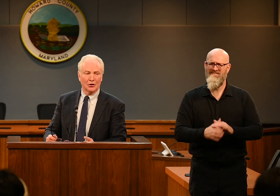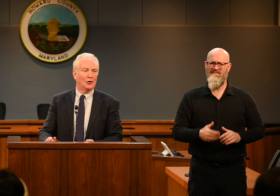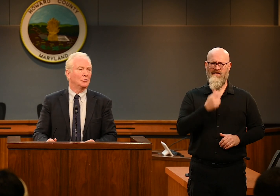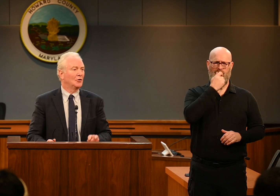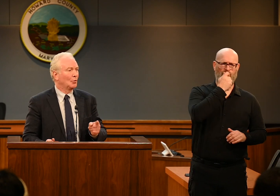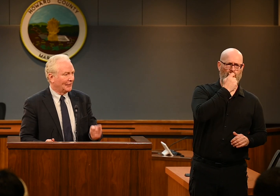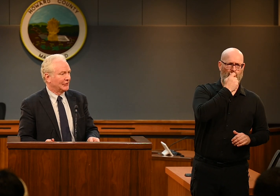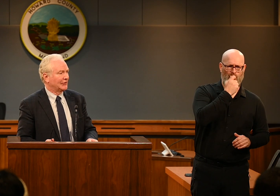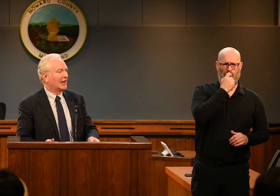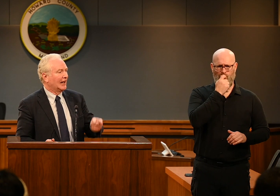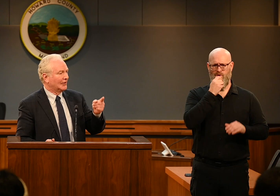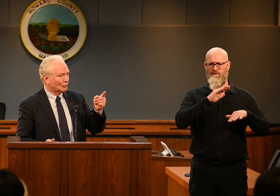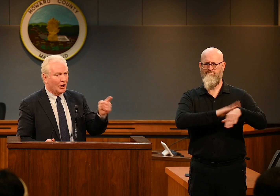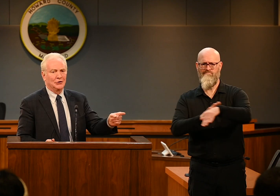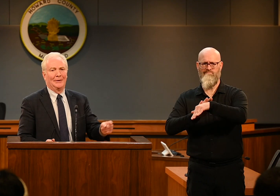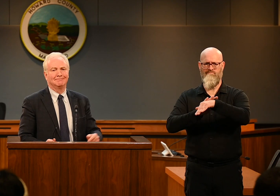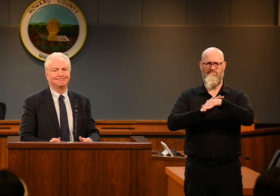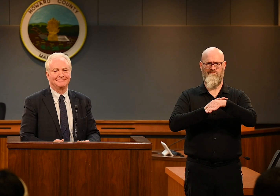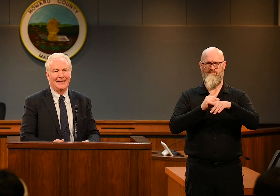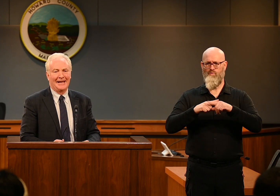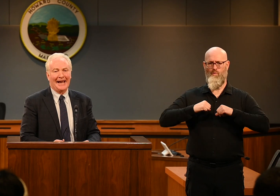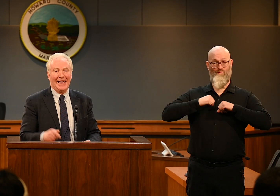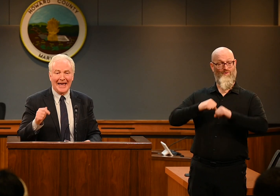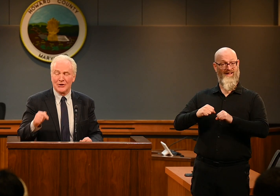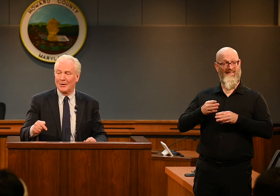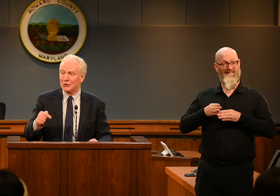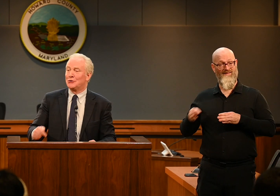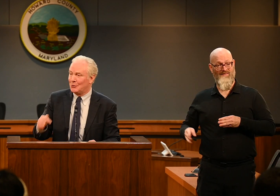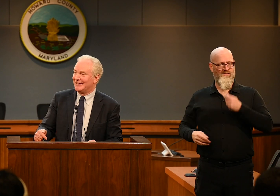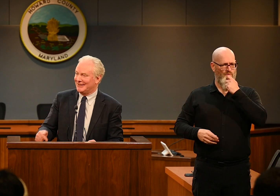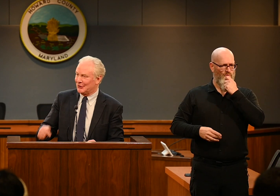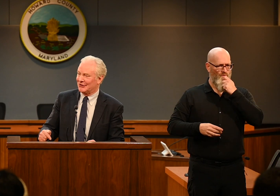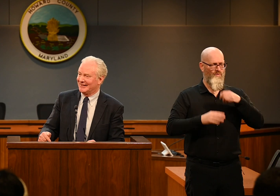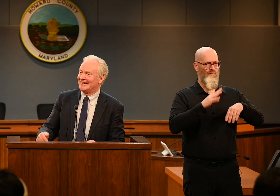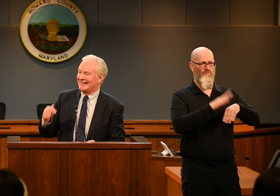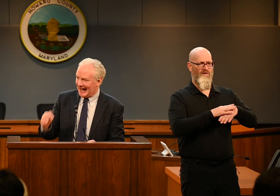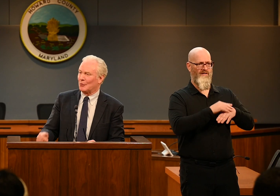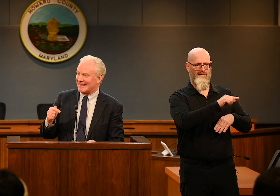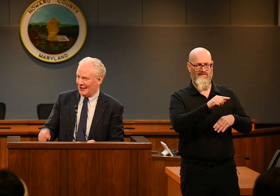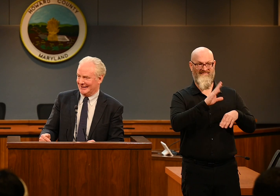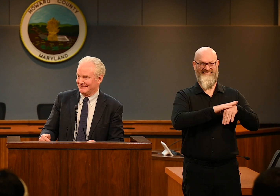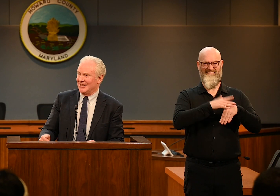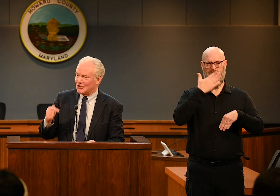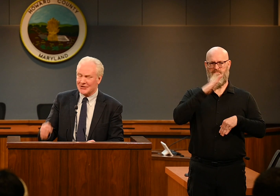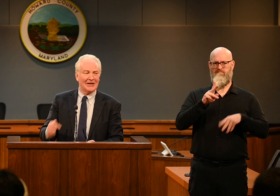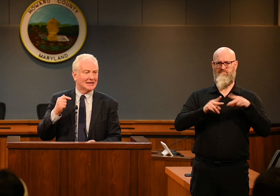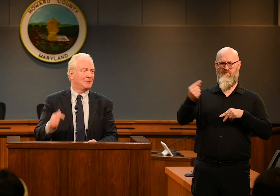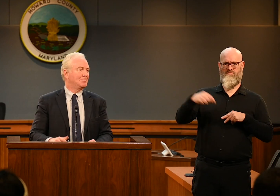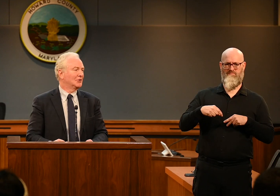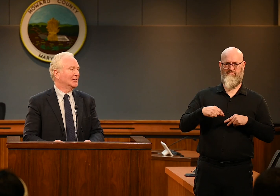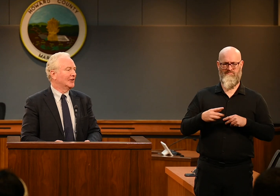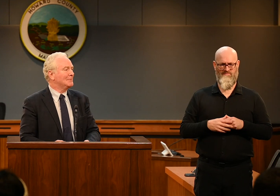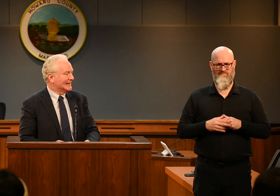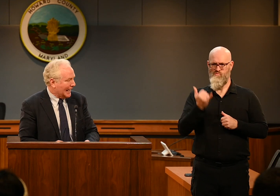and to blow the whistles on wrongdoing. And that is what you're doing here in Howard County. Just like